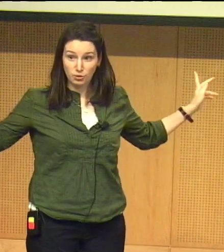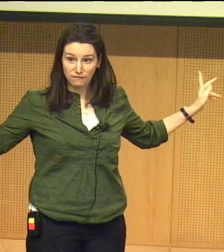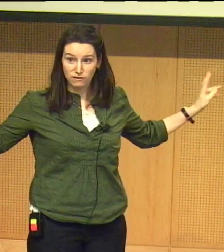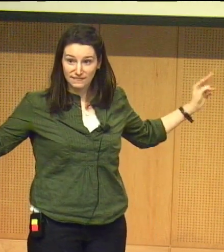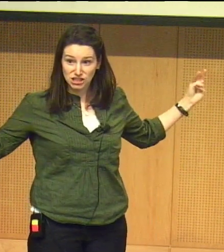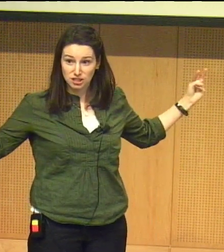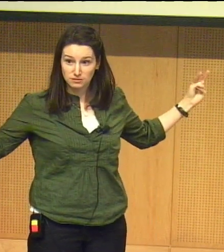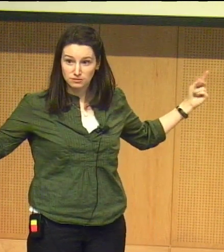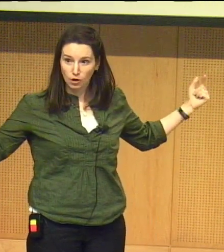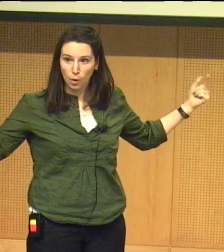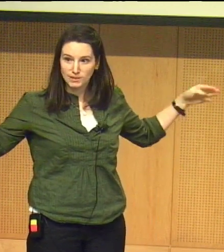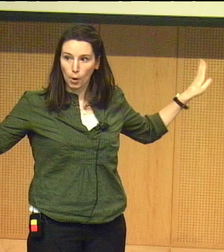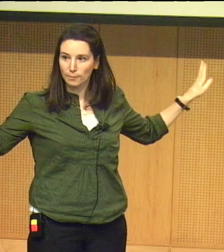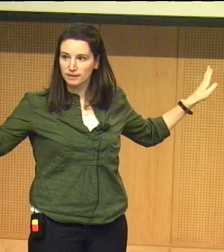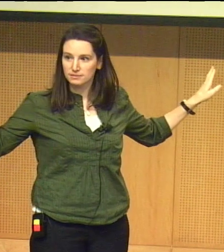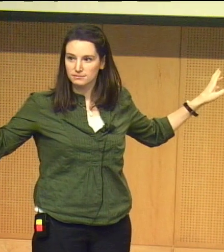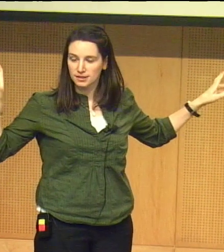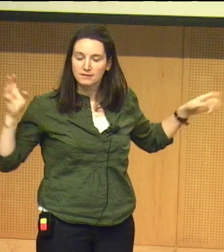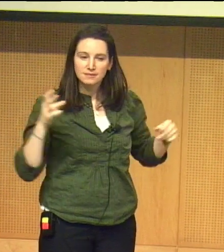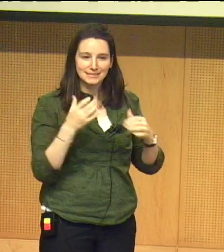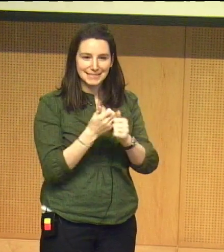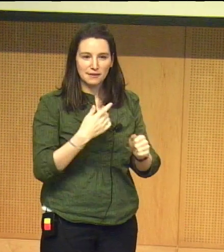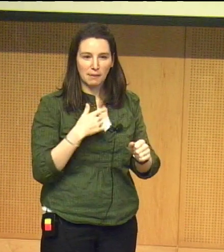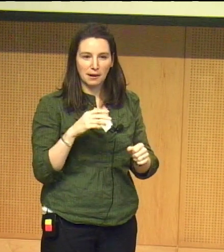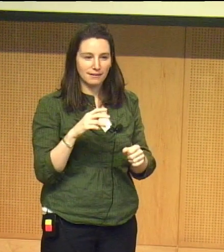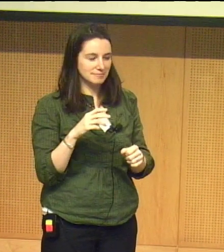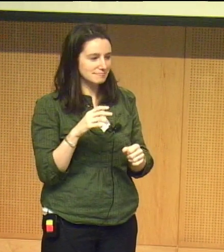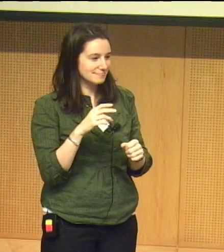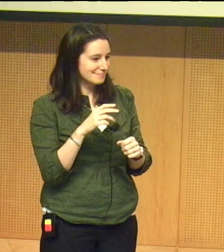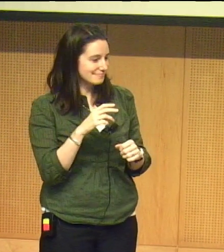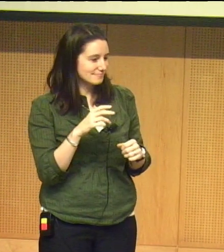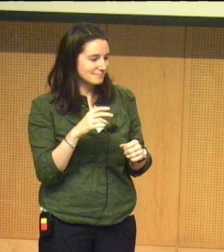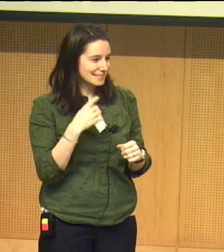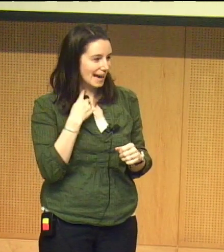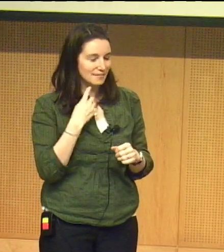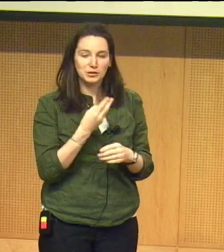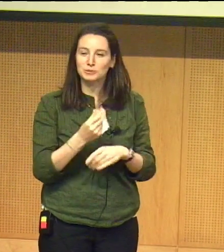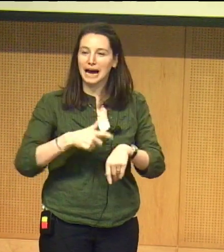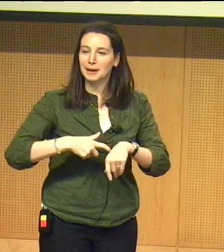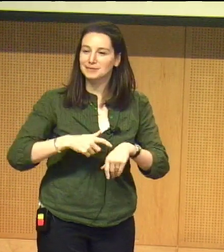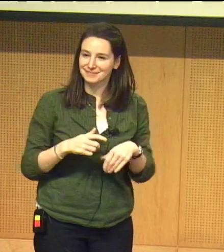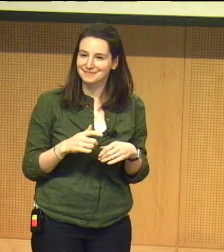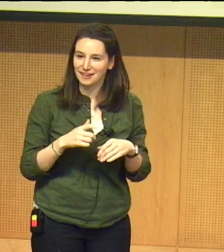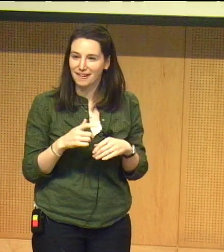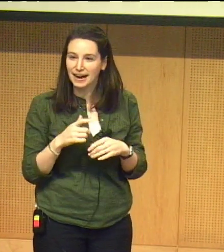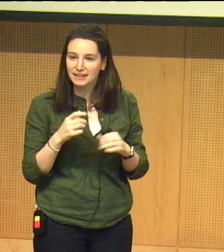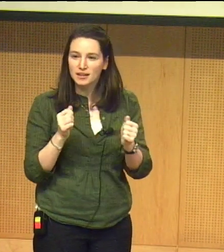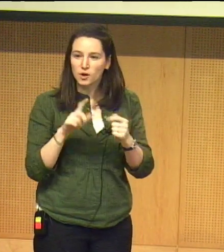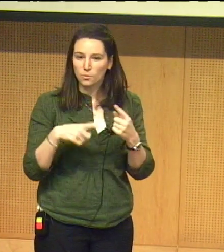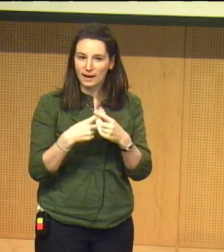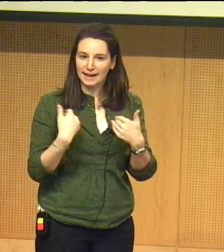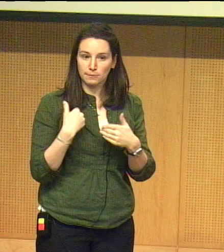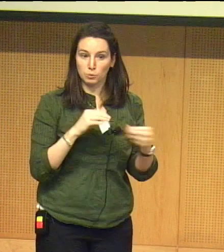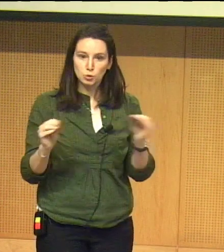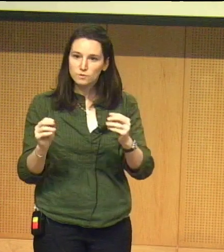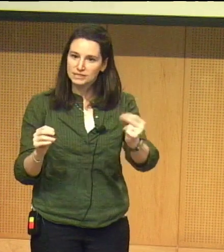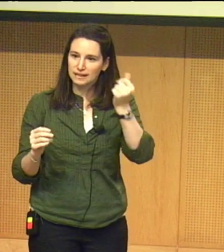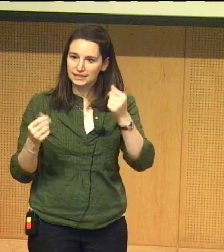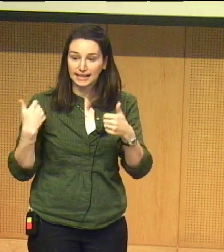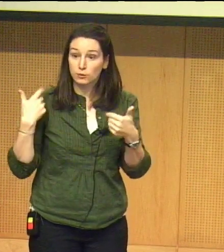peripheral vision, always open. Saved my neck a few times, all right? When an animal moves suddenly, and I was